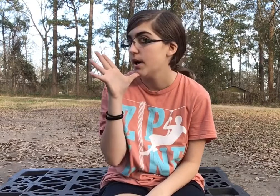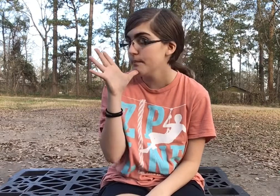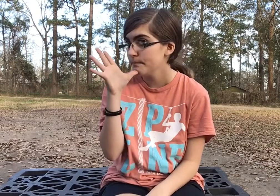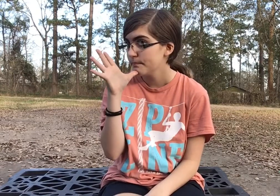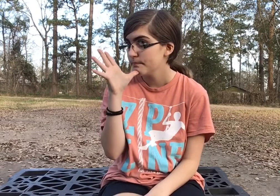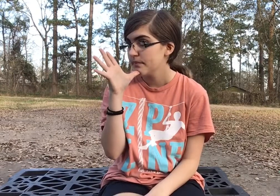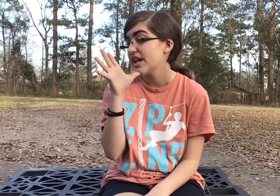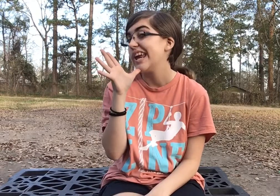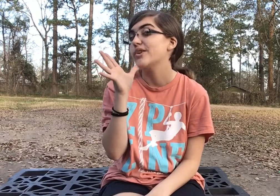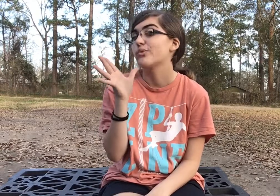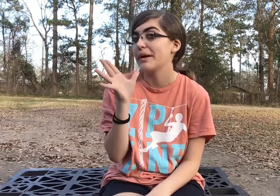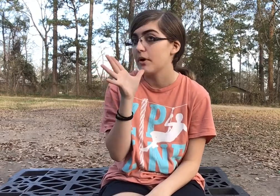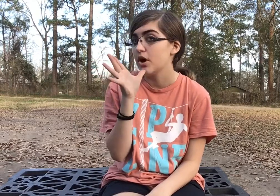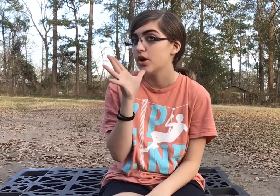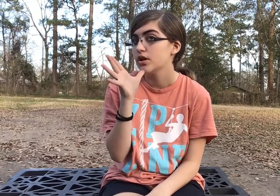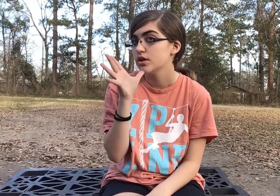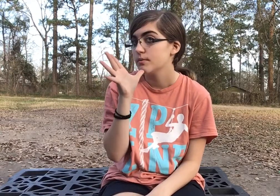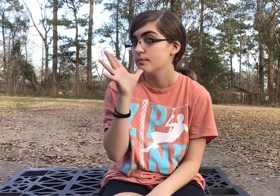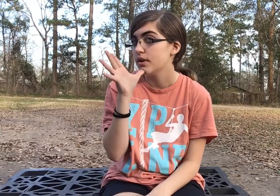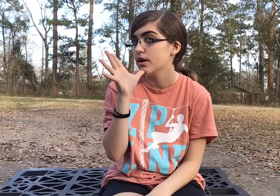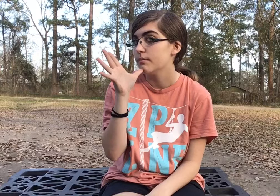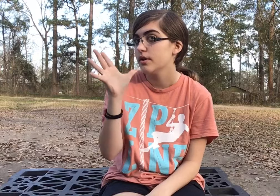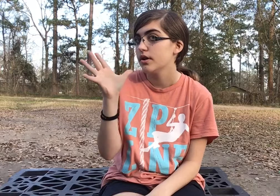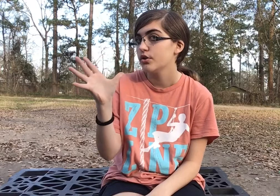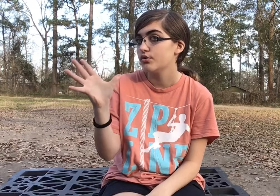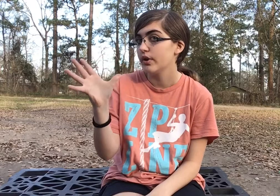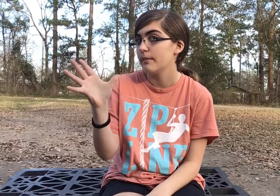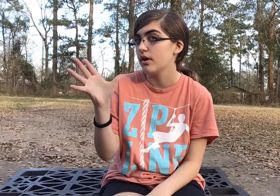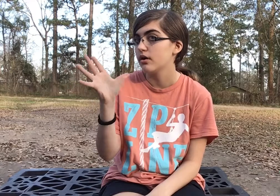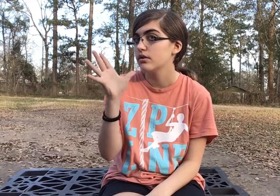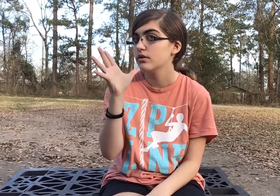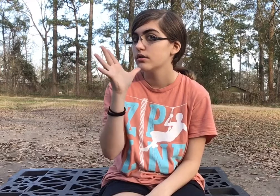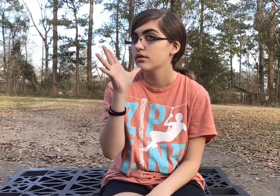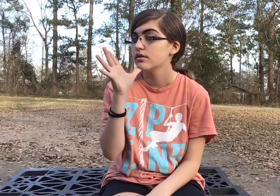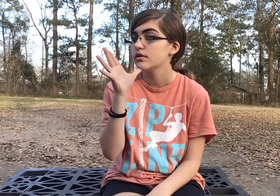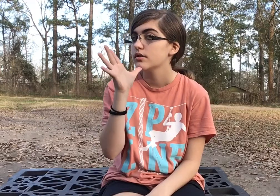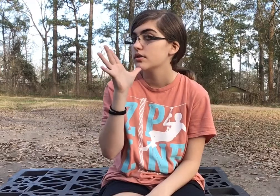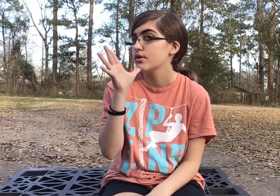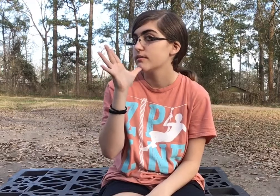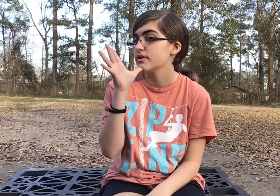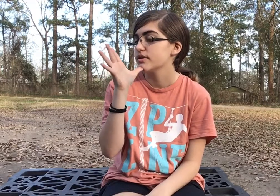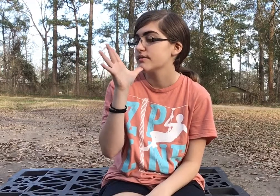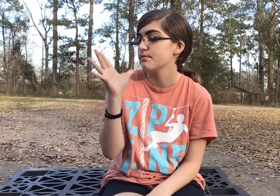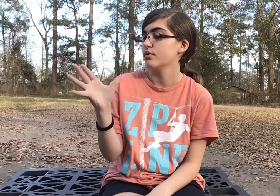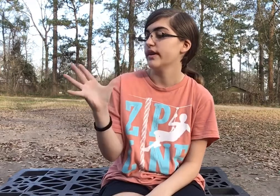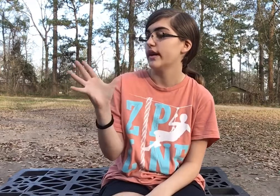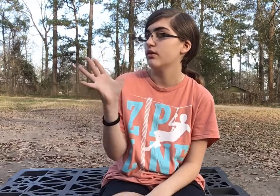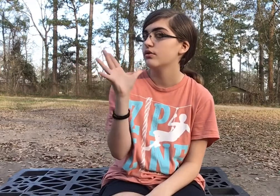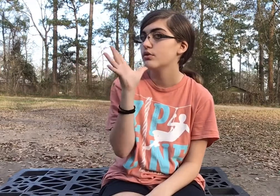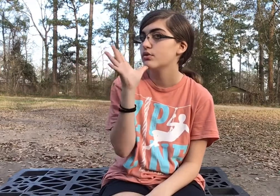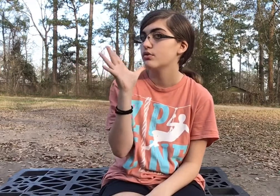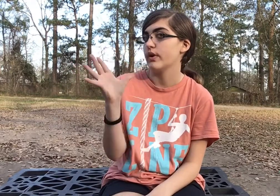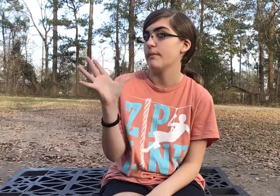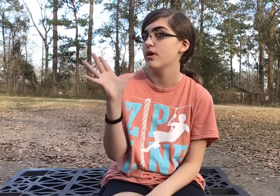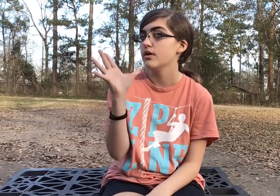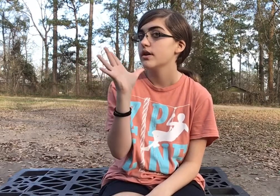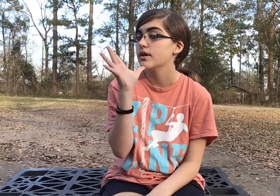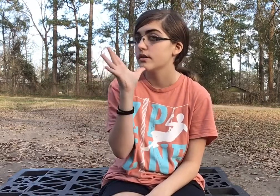Mom and grandma. Mom, grandma. So grandma is just pulling it out. Grandma and then